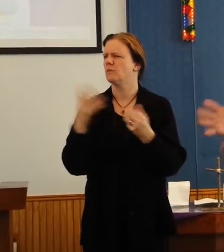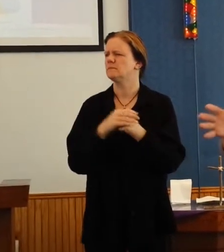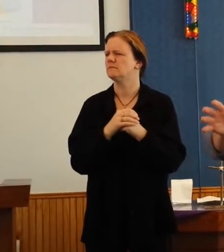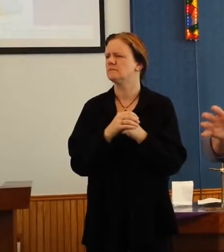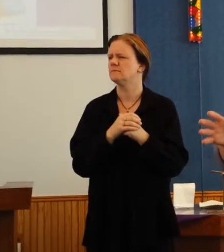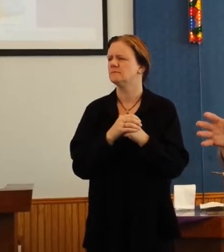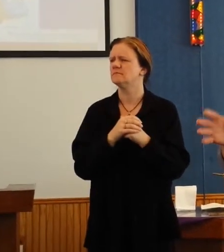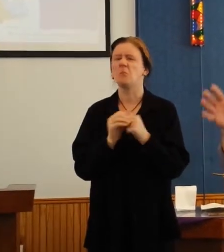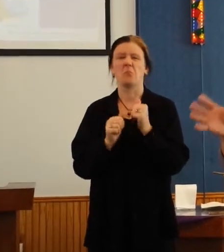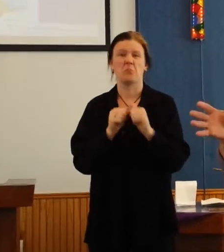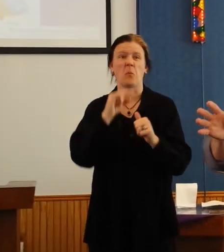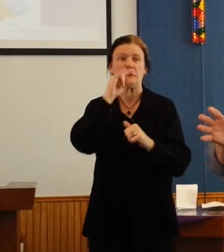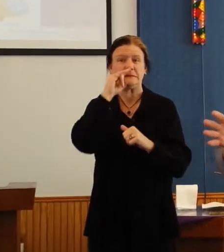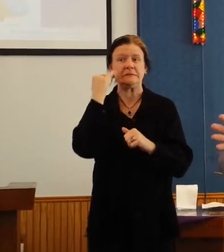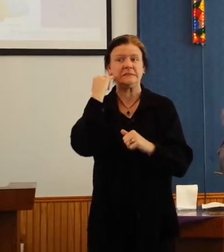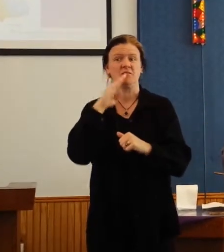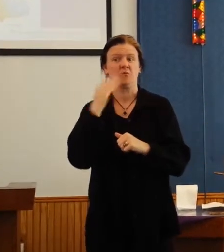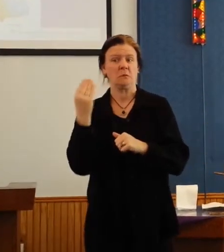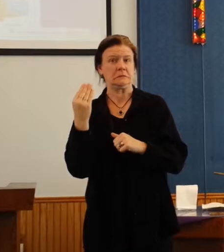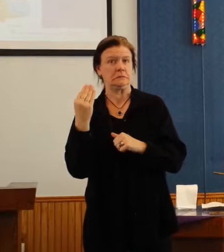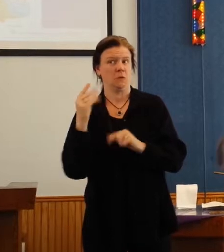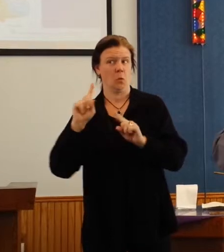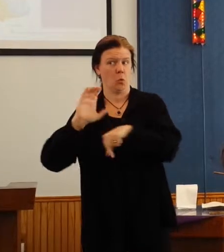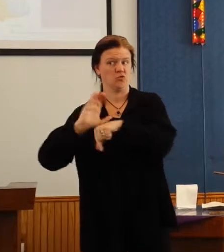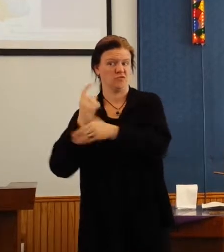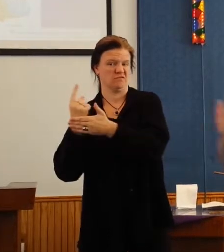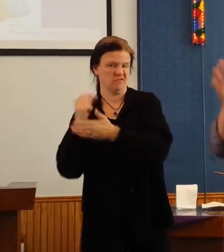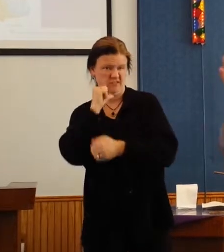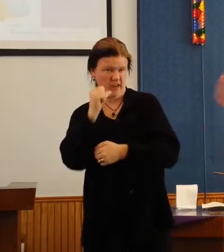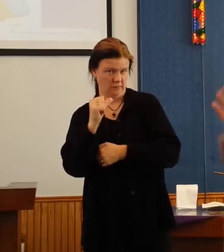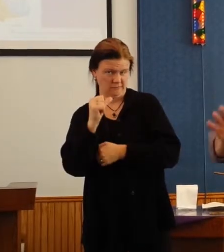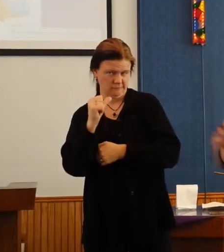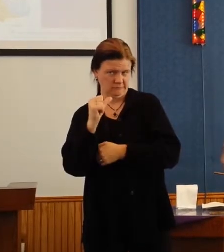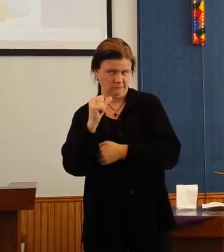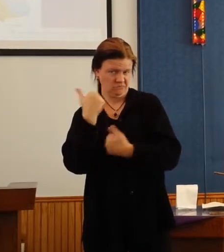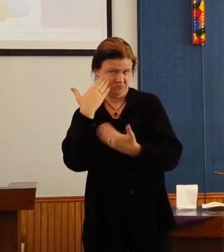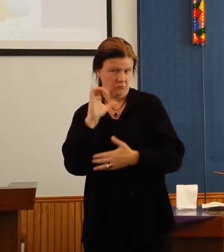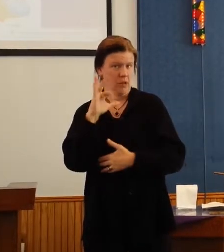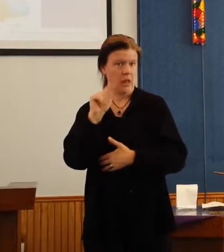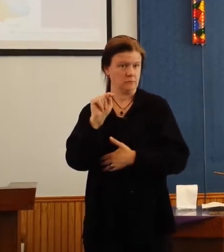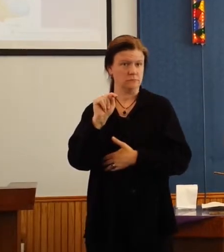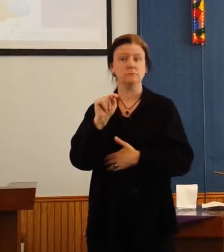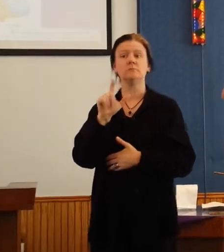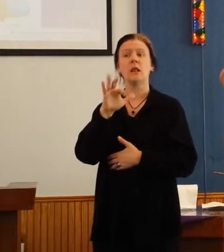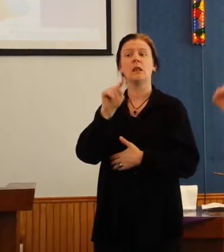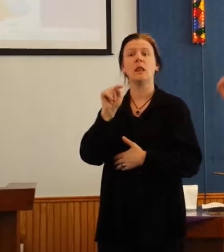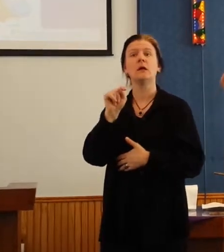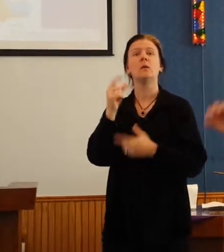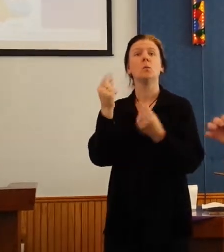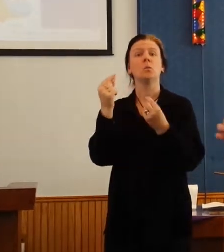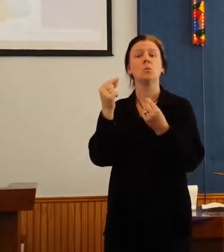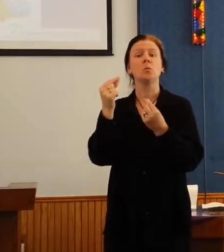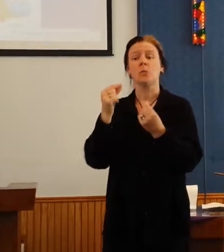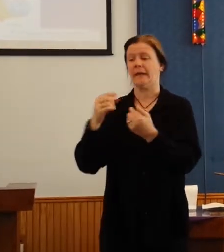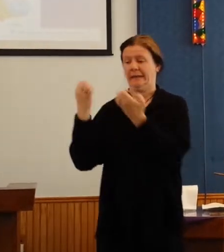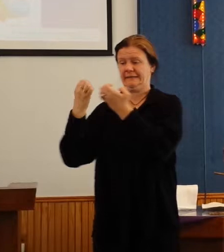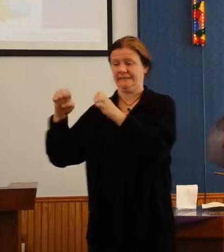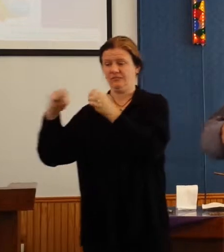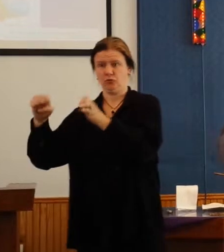Now, most 14-year-olds, if they haven't come to church a lot, probably don't know what Lent is. So I would have told them that Lent is the 40 days before